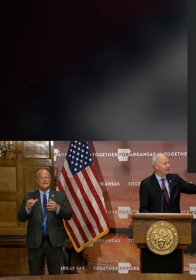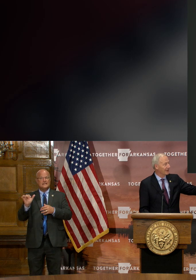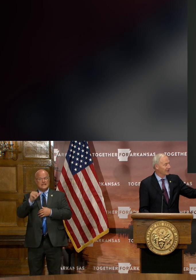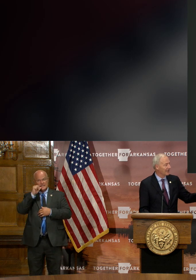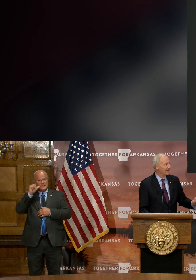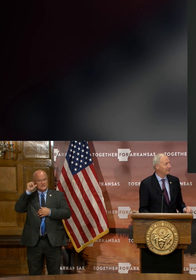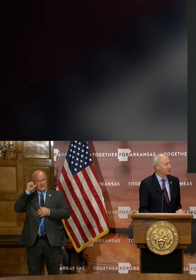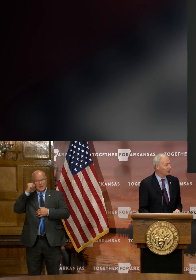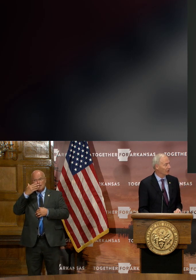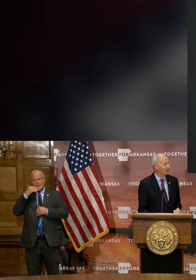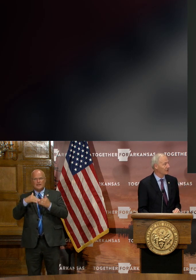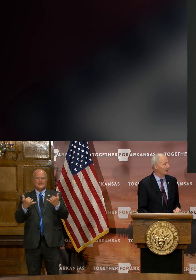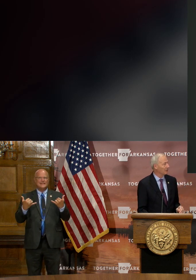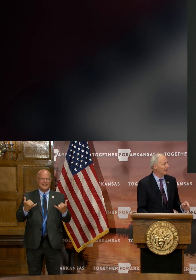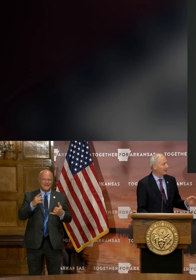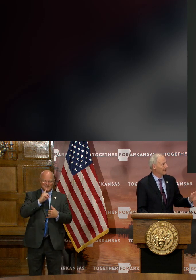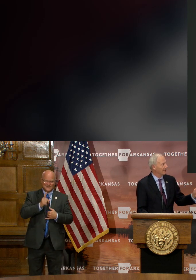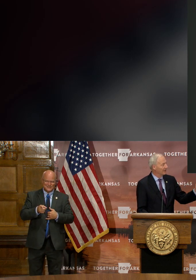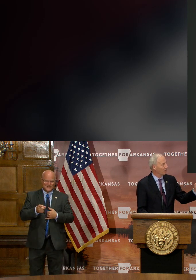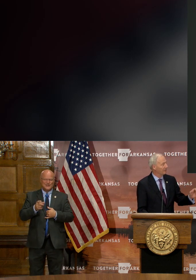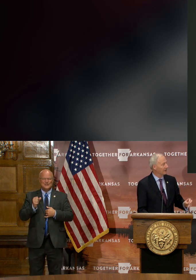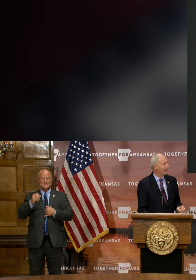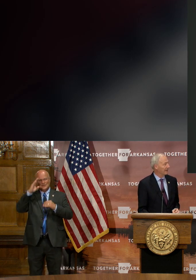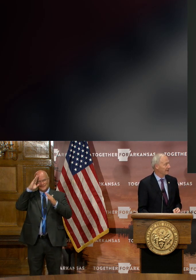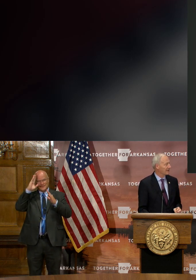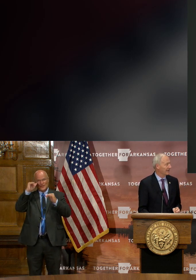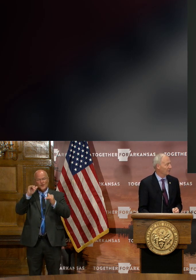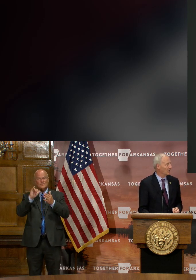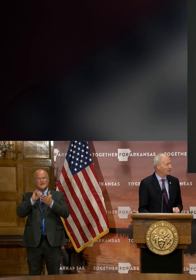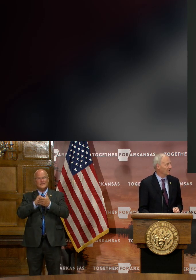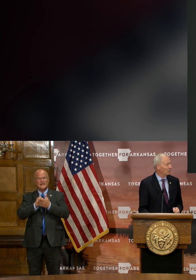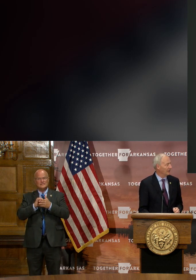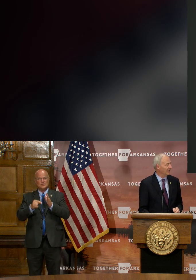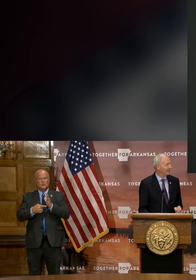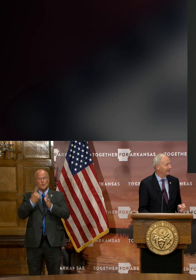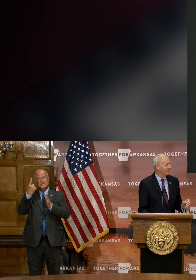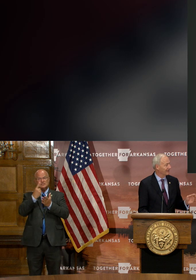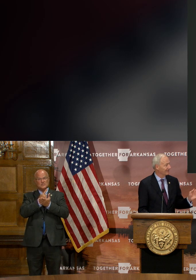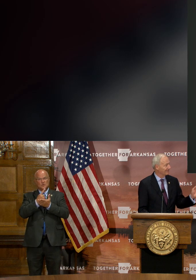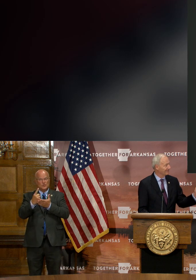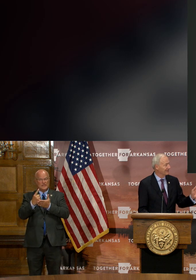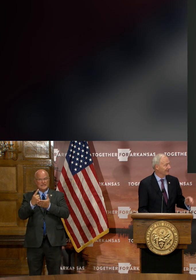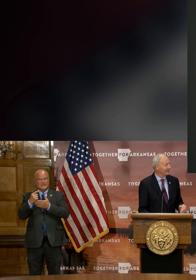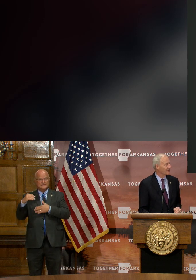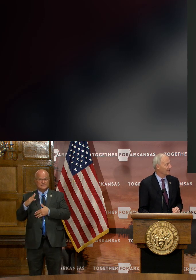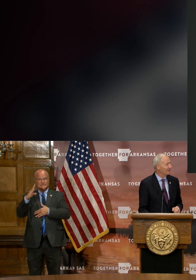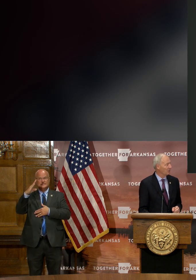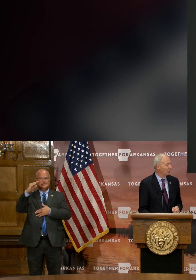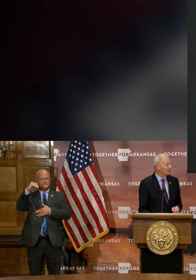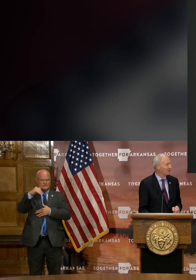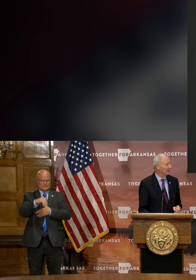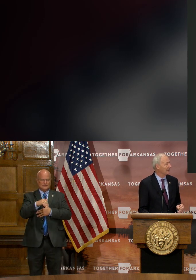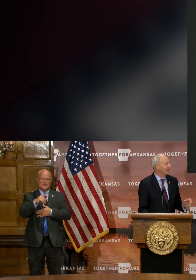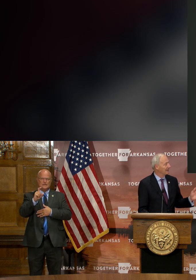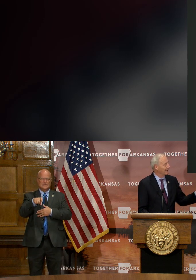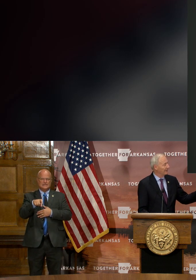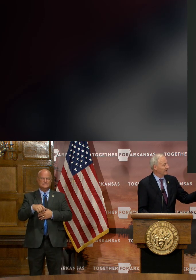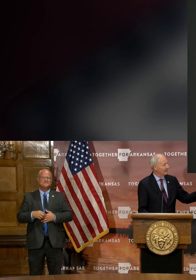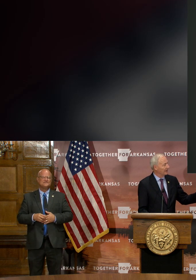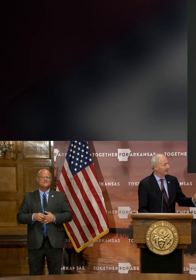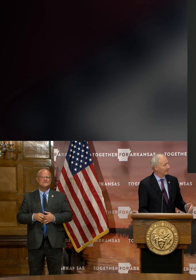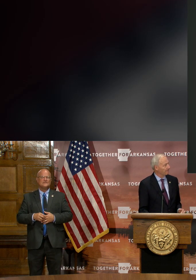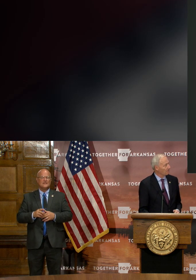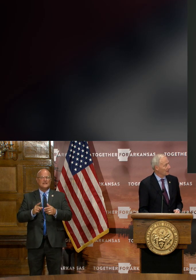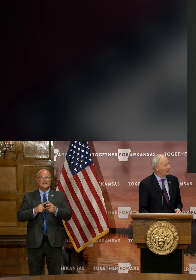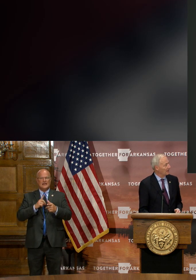yesterday better than today for sure. So hopefully that is a once-in-a-week incident, but we'll see. And